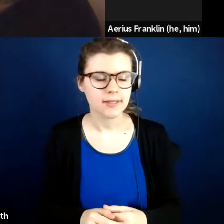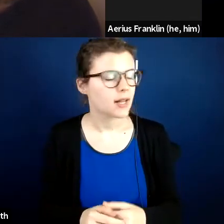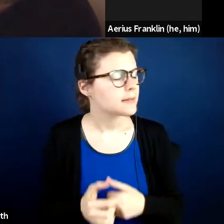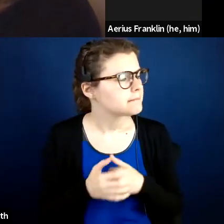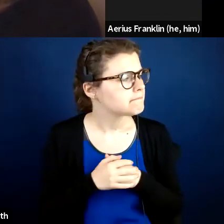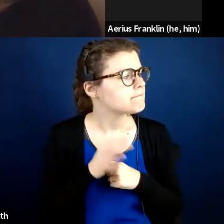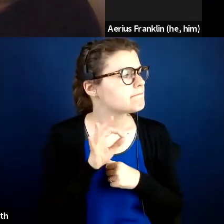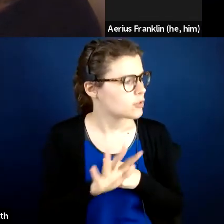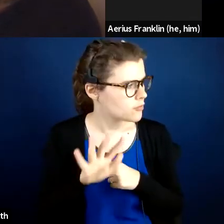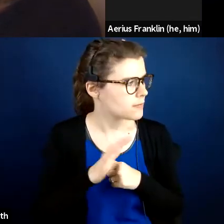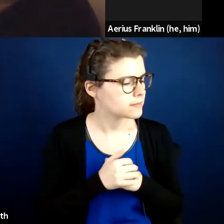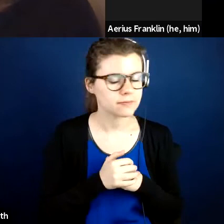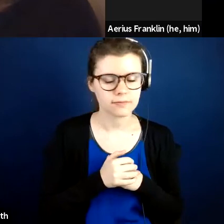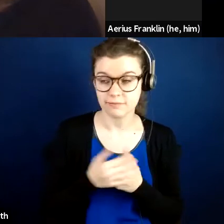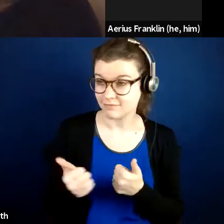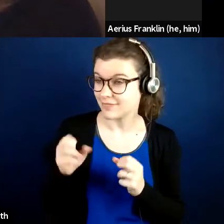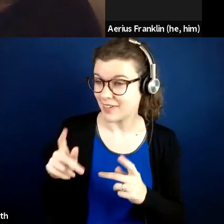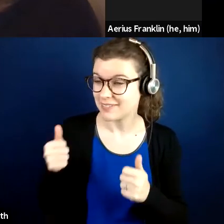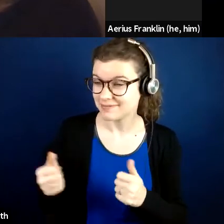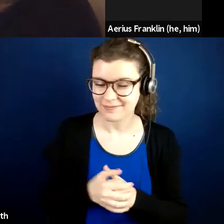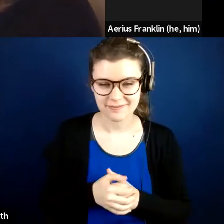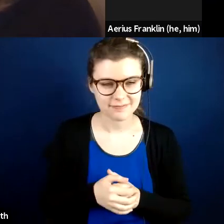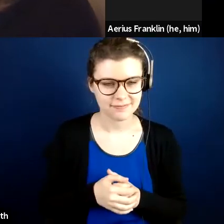9 to 5. Okie dokie.